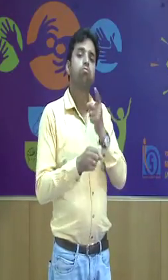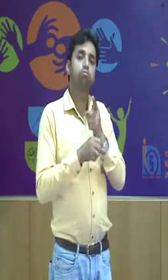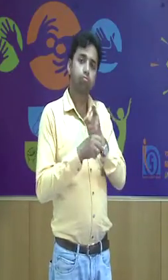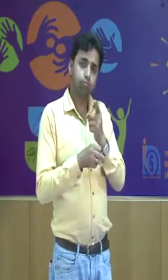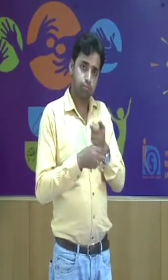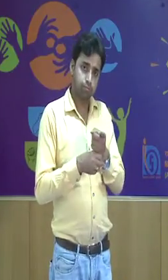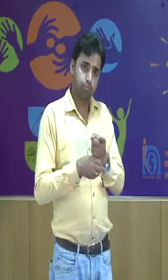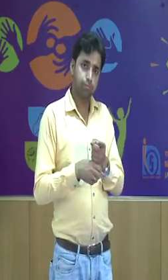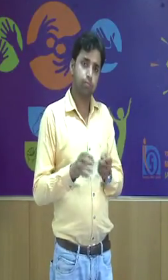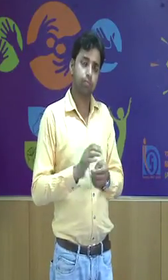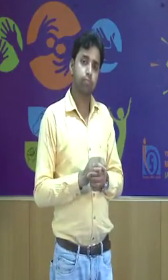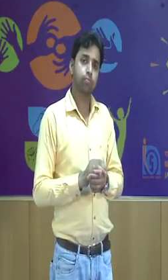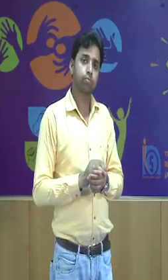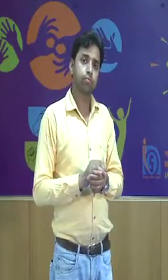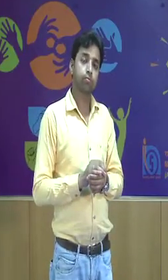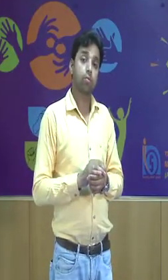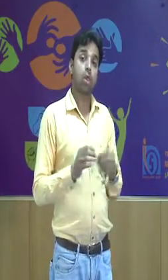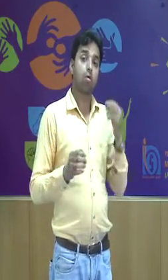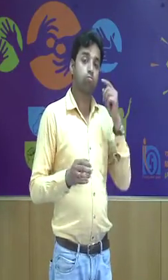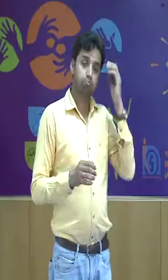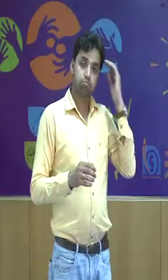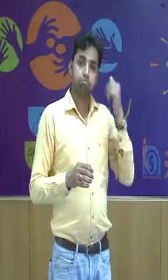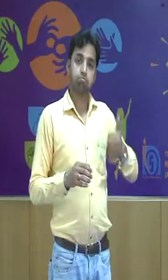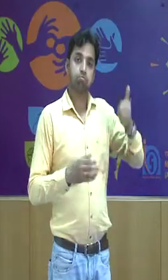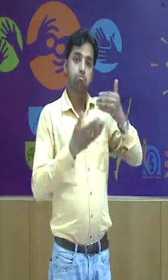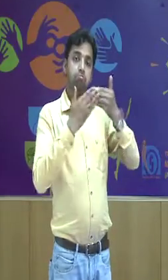teachers, and scholars.